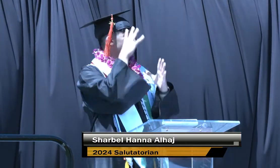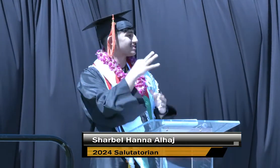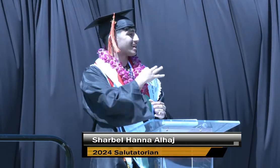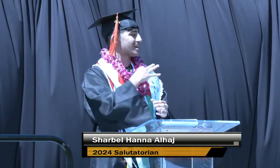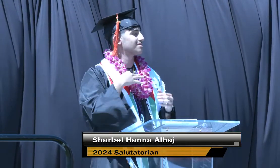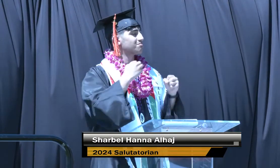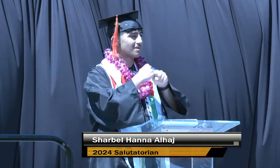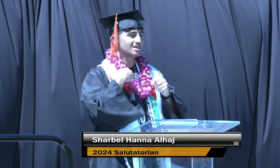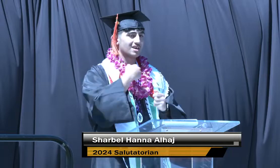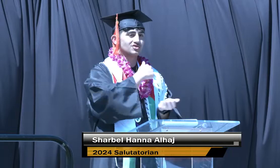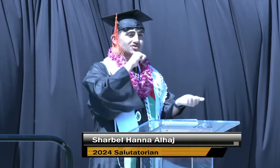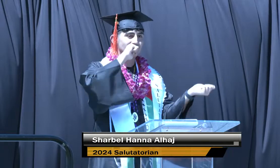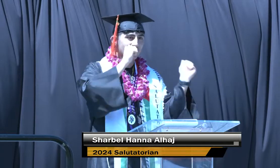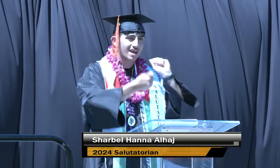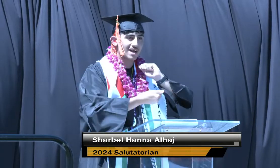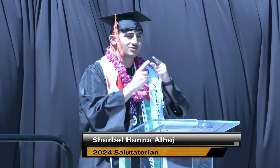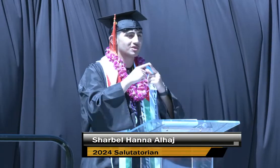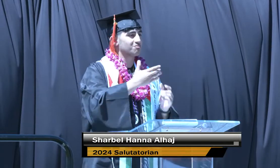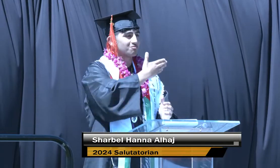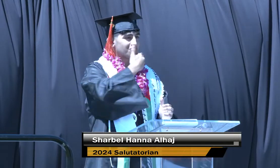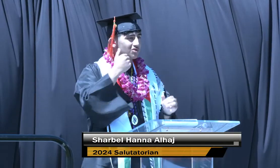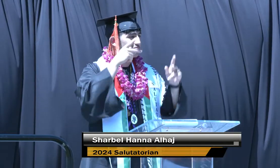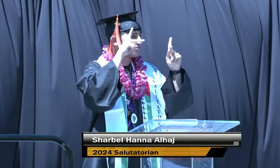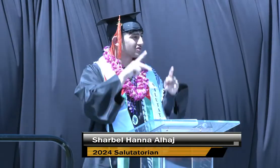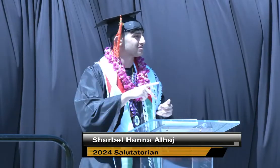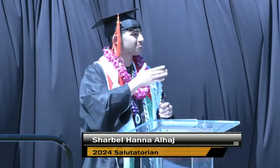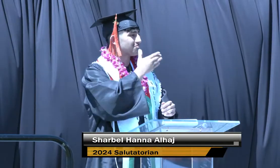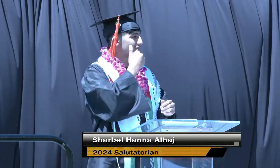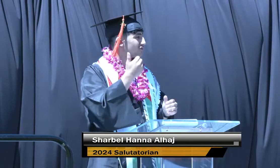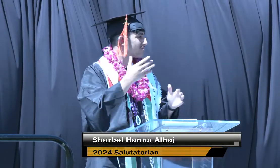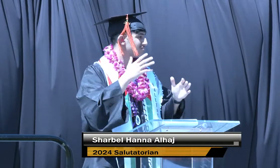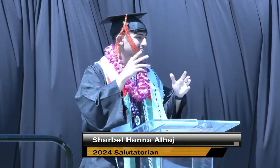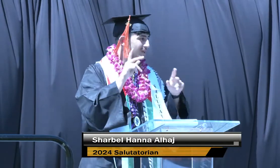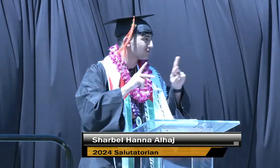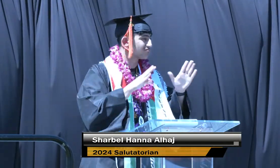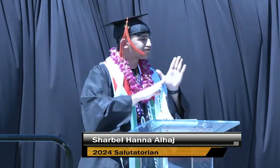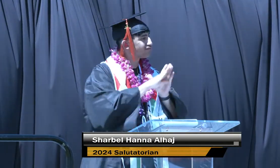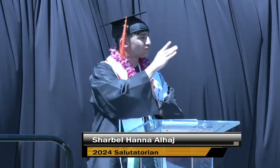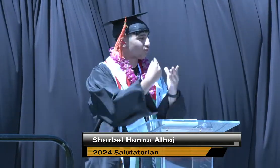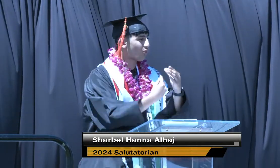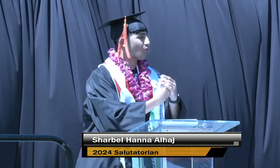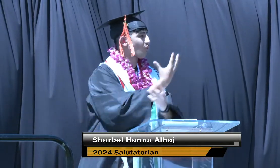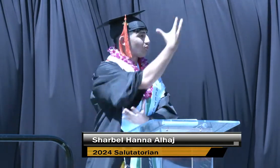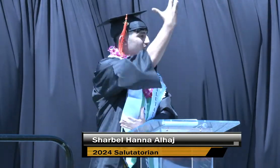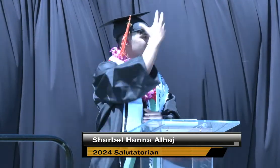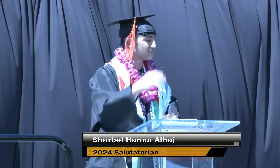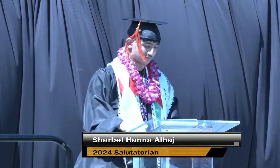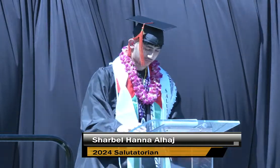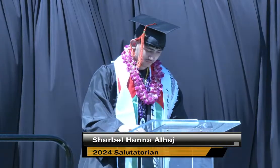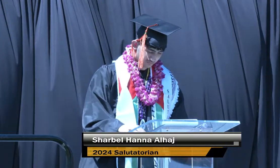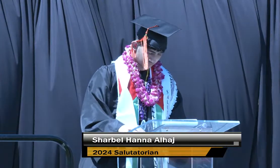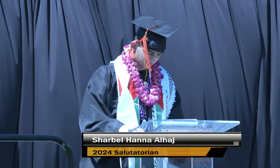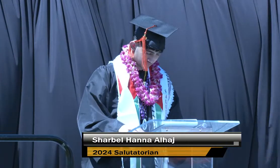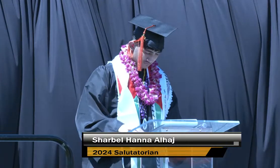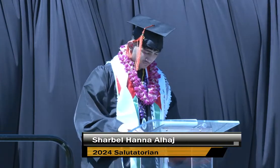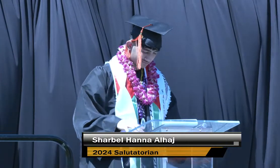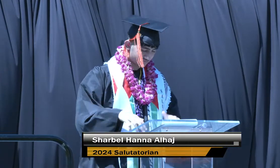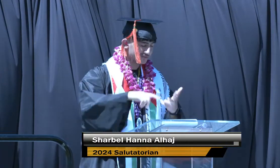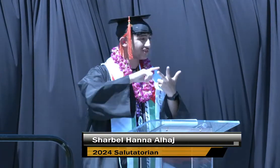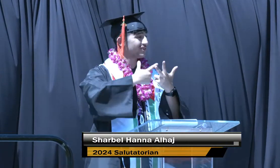to. The teachers and staff made us change into better people. They've made us become good people who